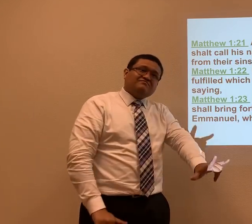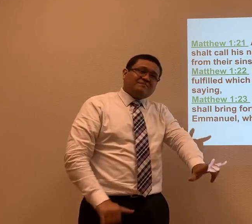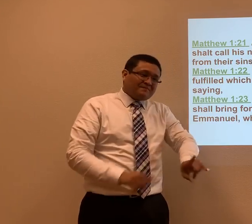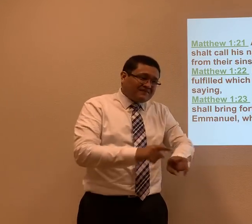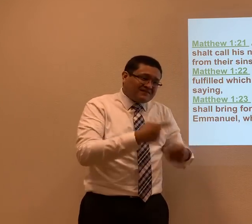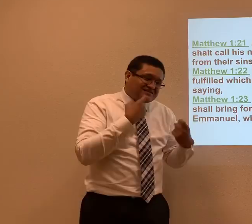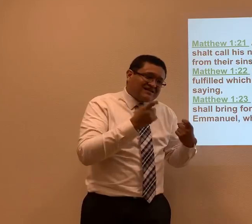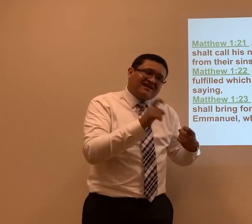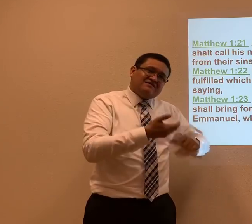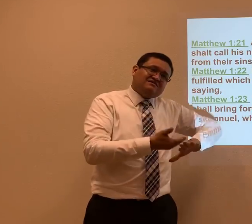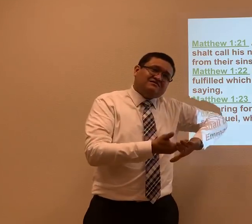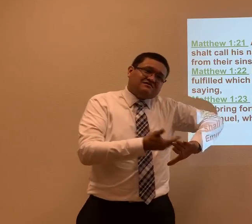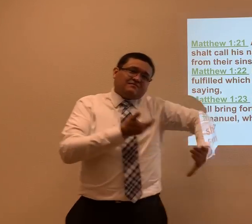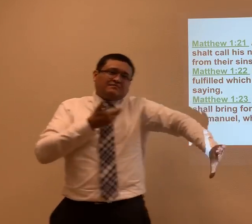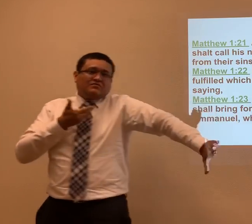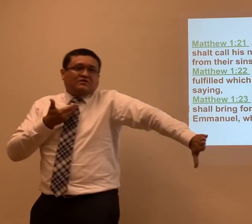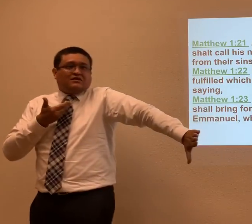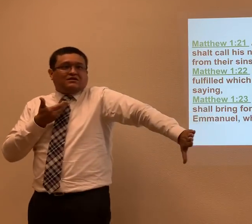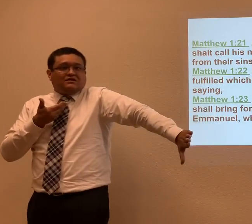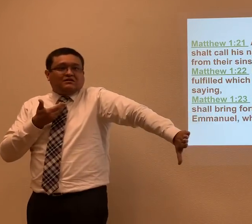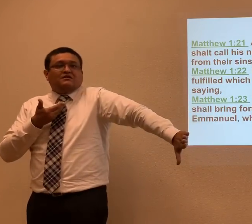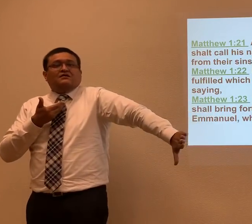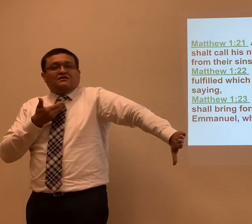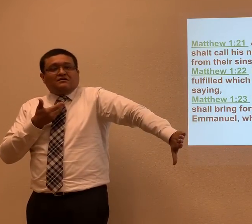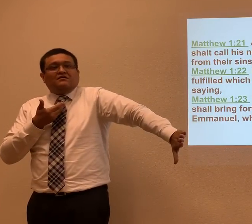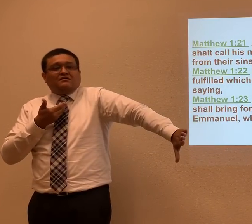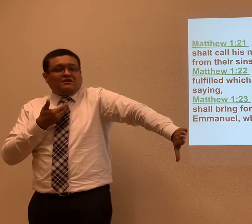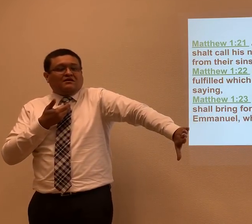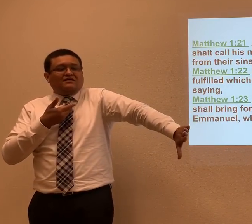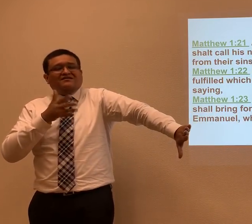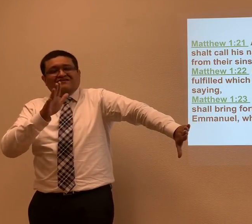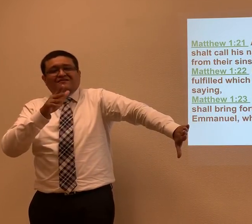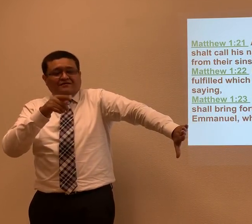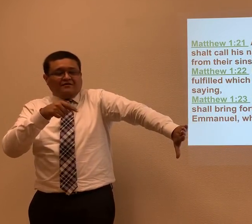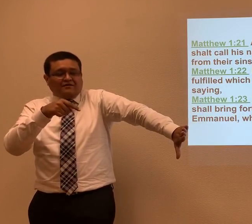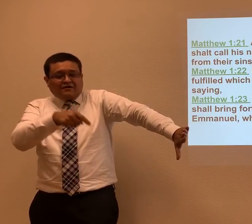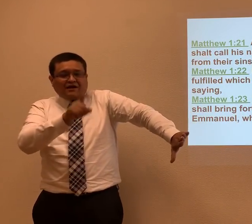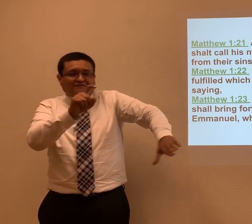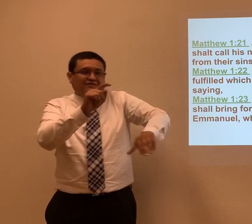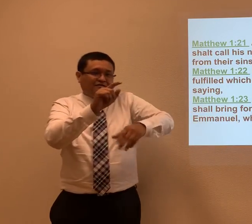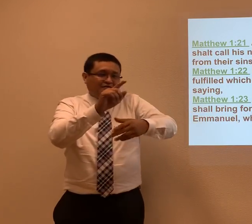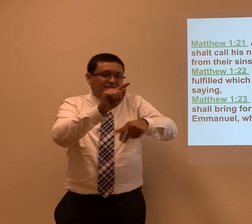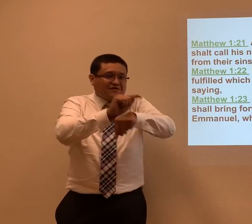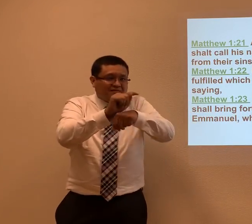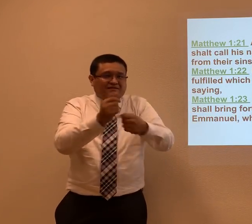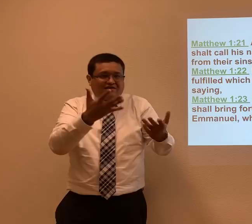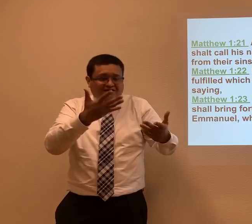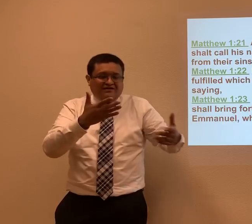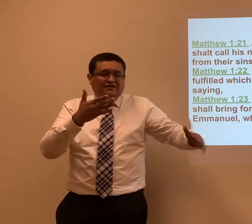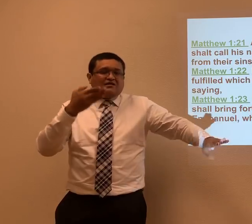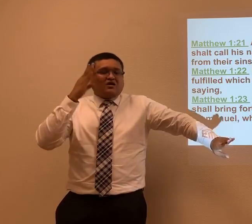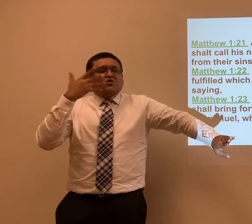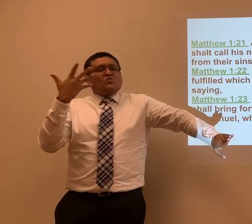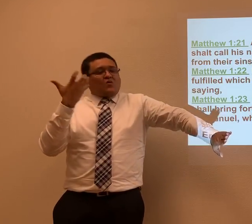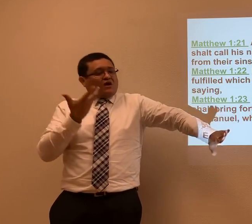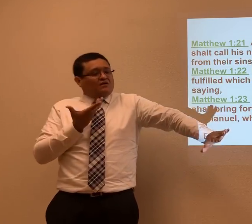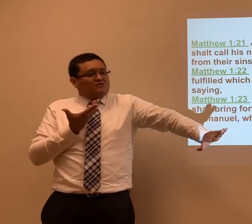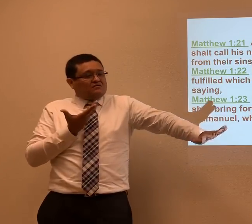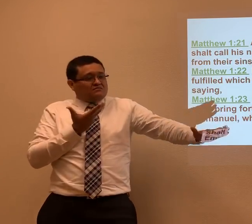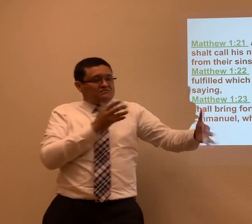sinned and fell, and there was a separation. They were separated from God. So then, remember, they had to